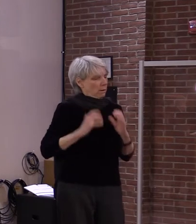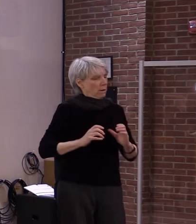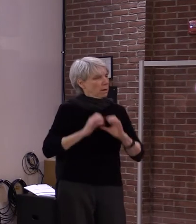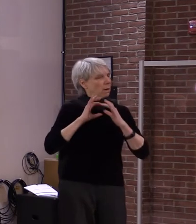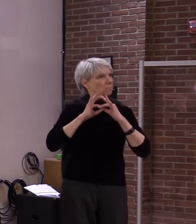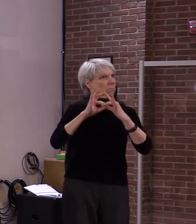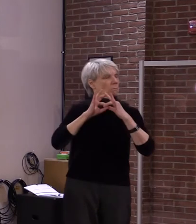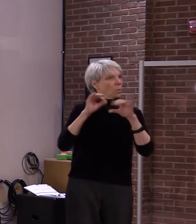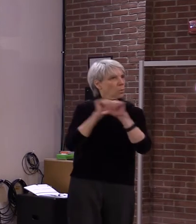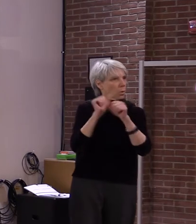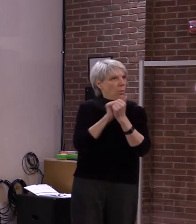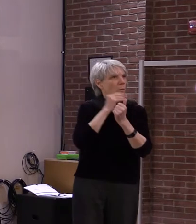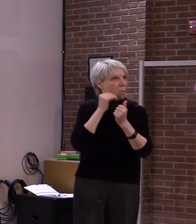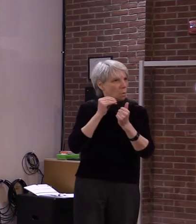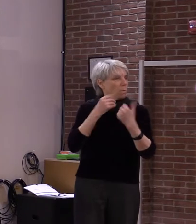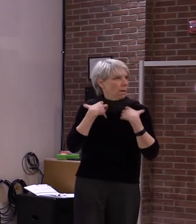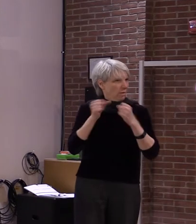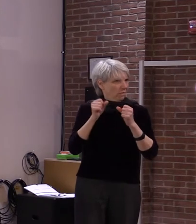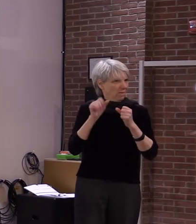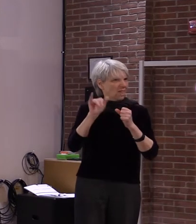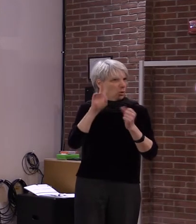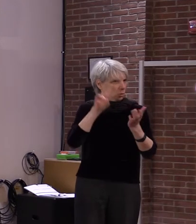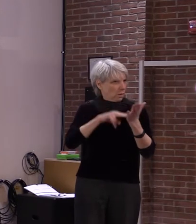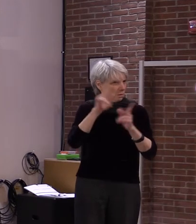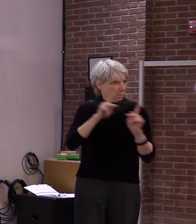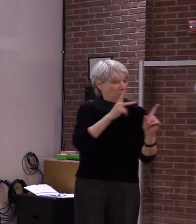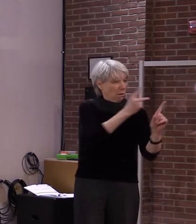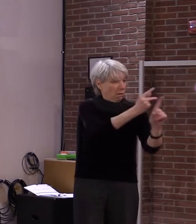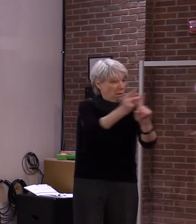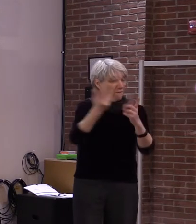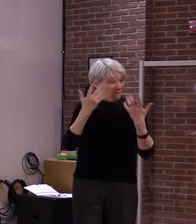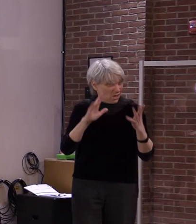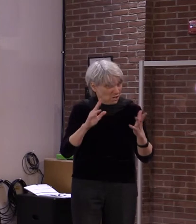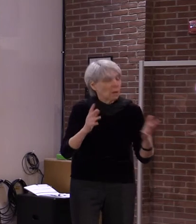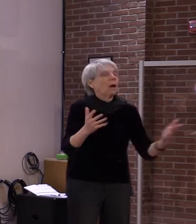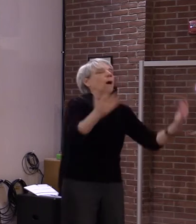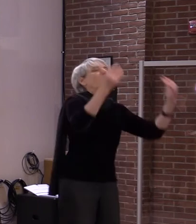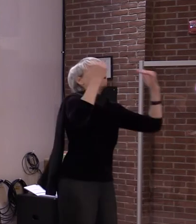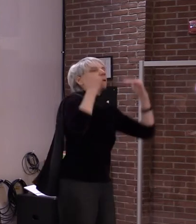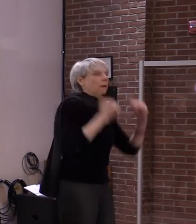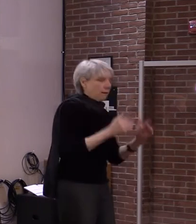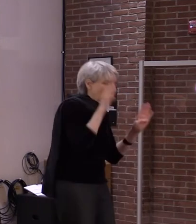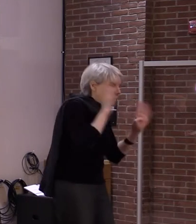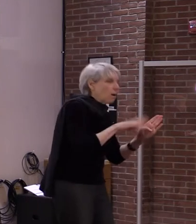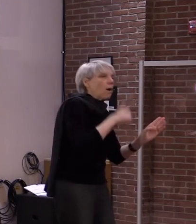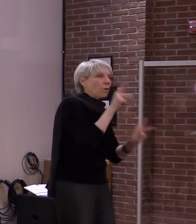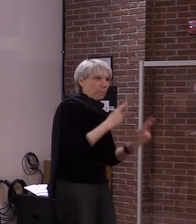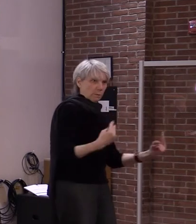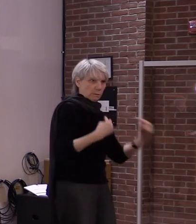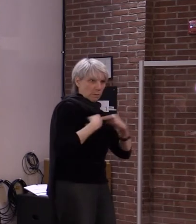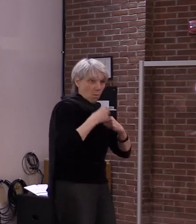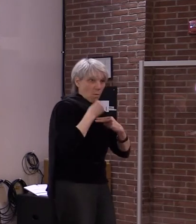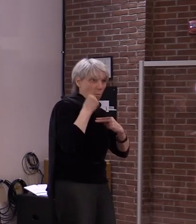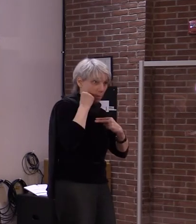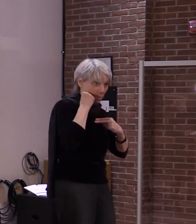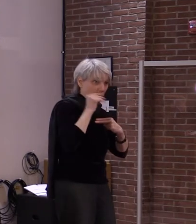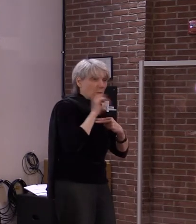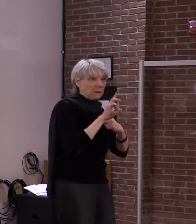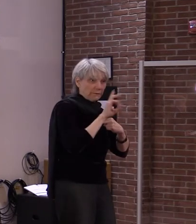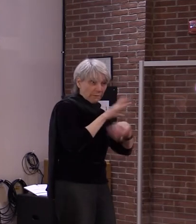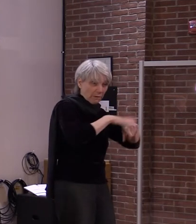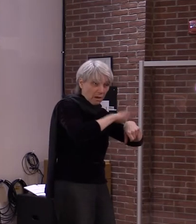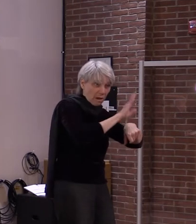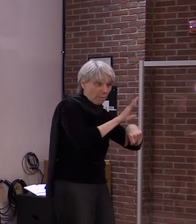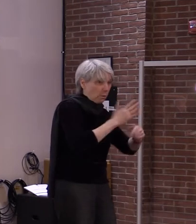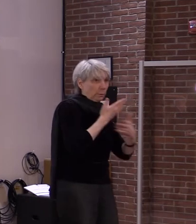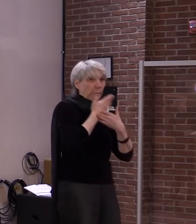are engaged we will expand this service to include additional individuals in need new numerous partners including